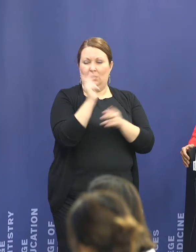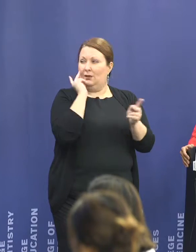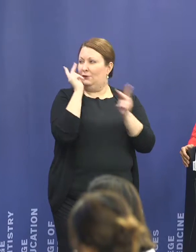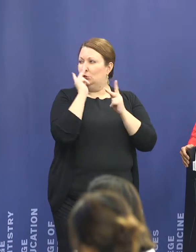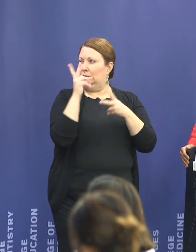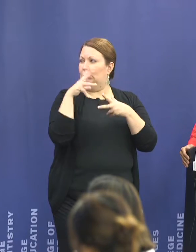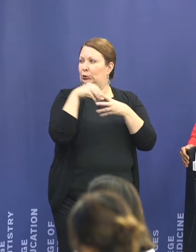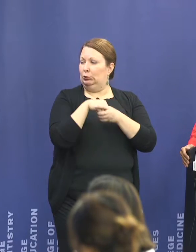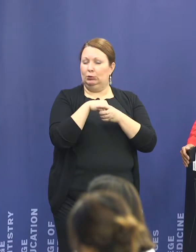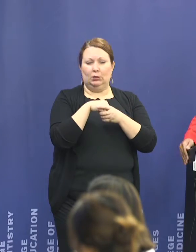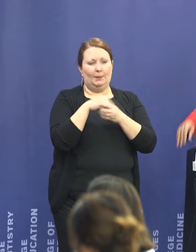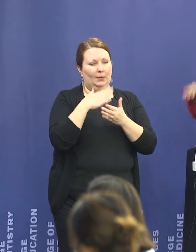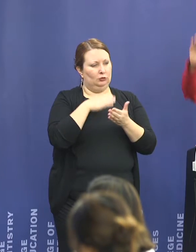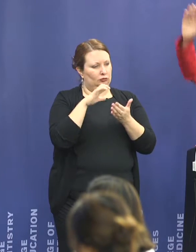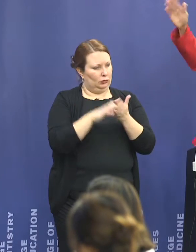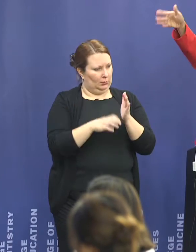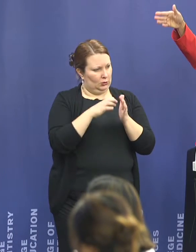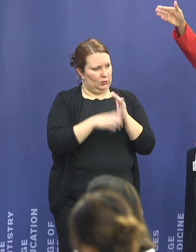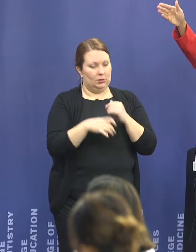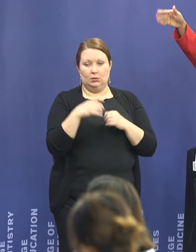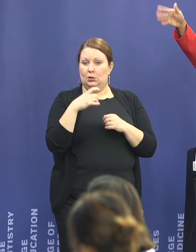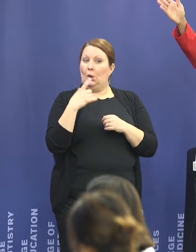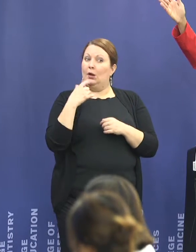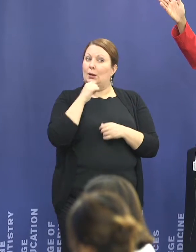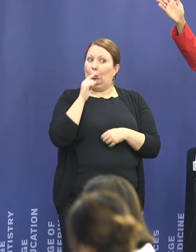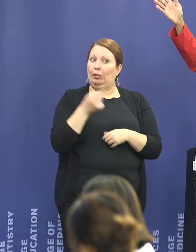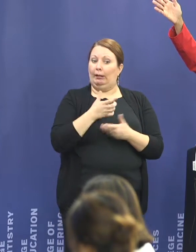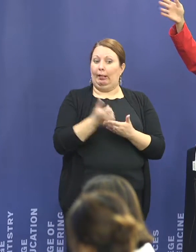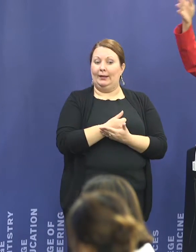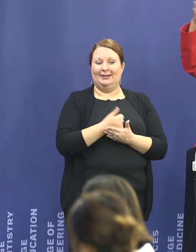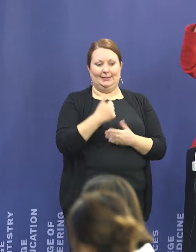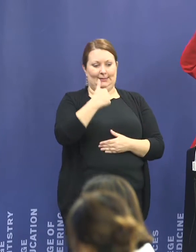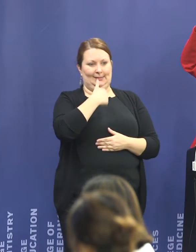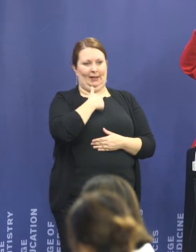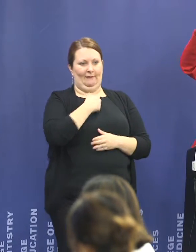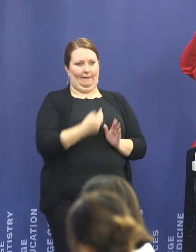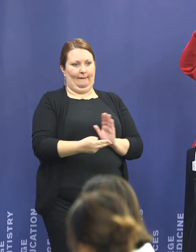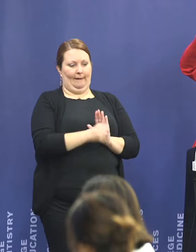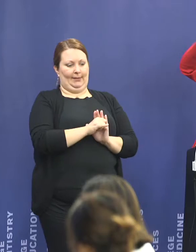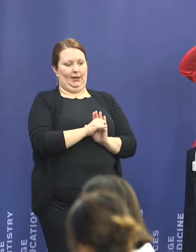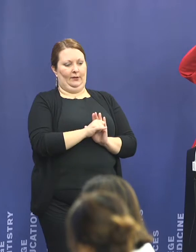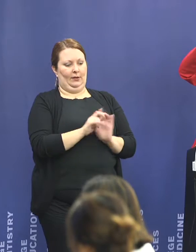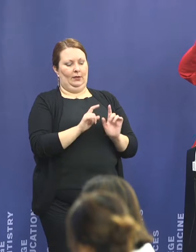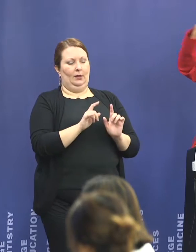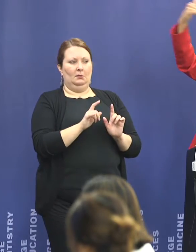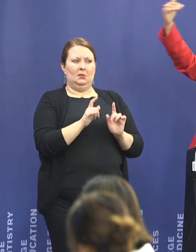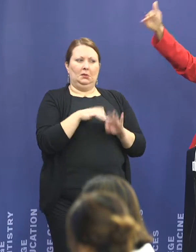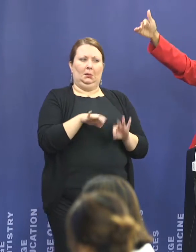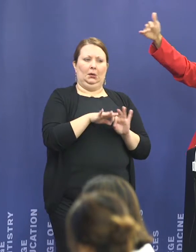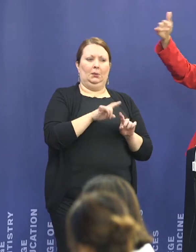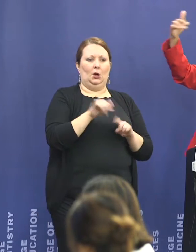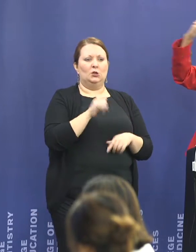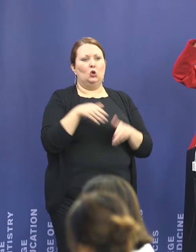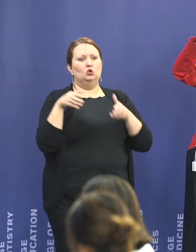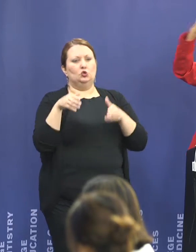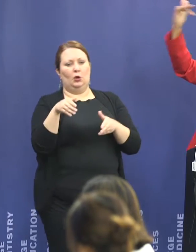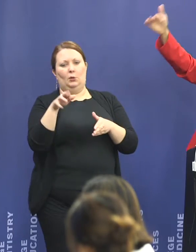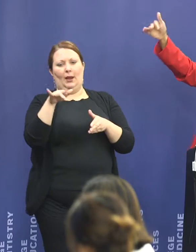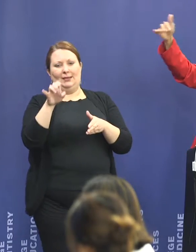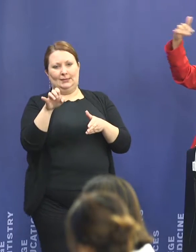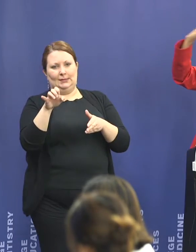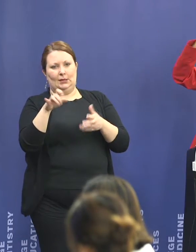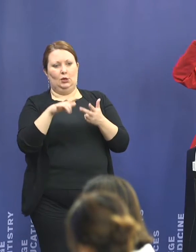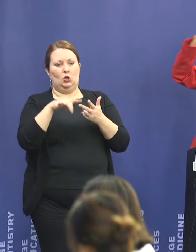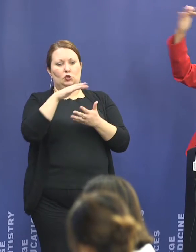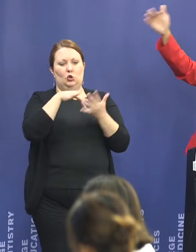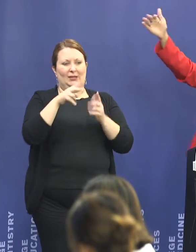that I include in that chapter that says, not only do we need to collect self-identified race, how you identify is important, but we also need that street race component,